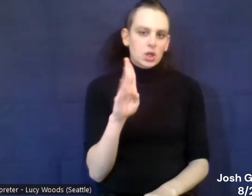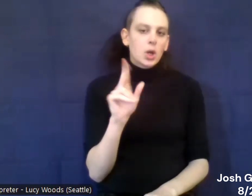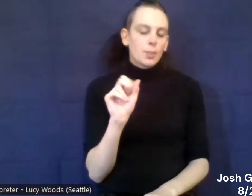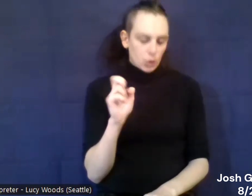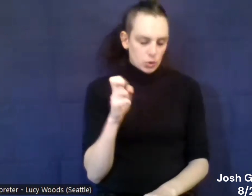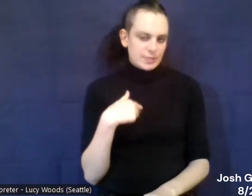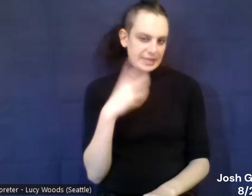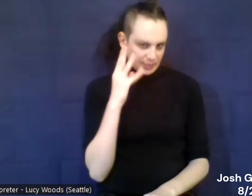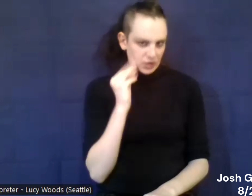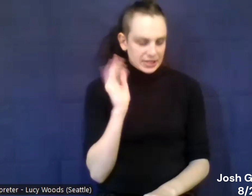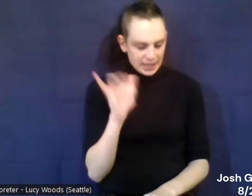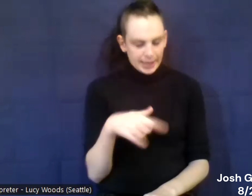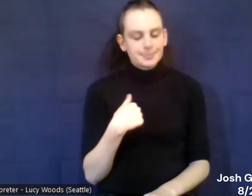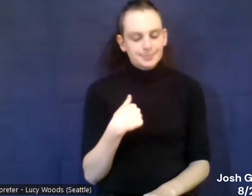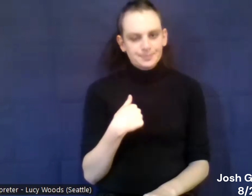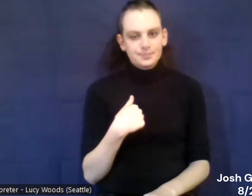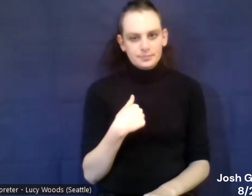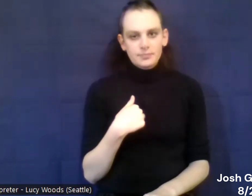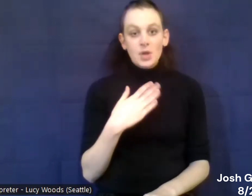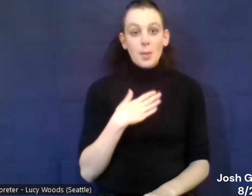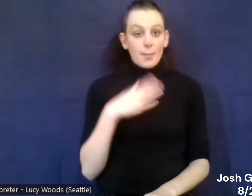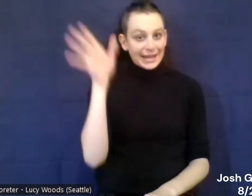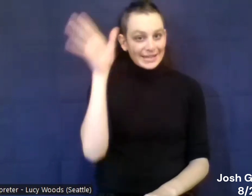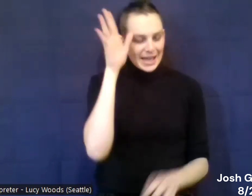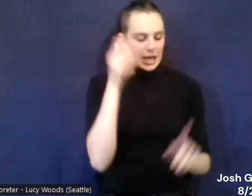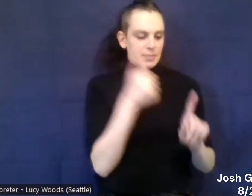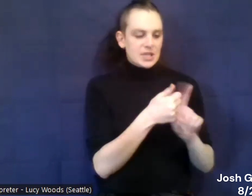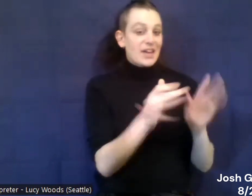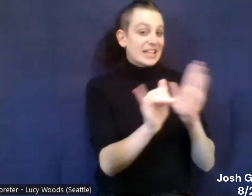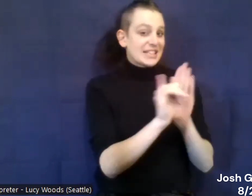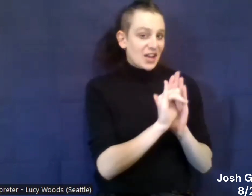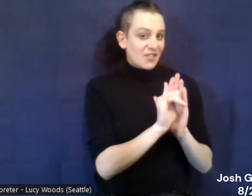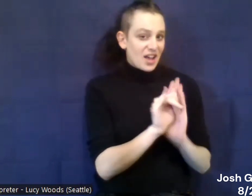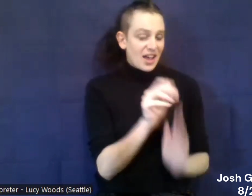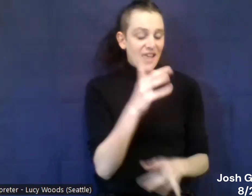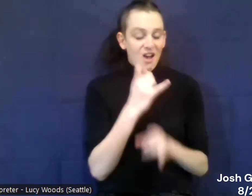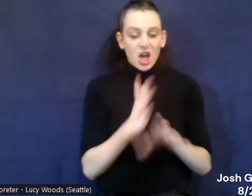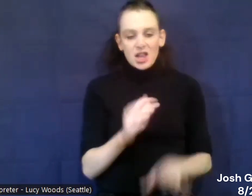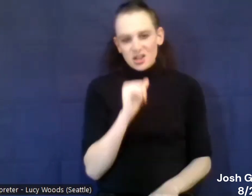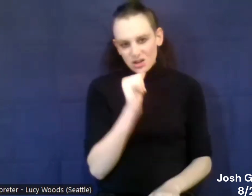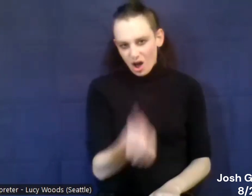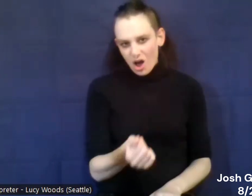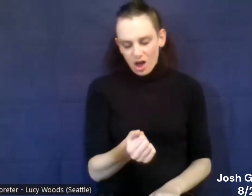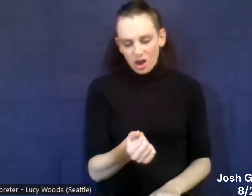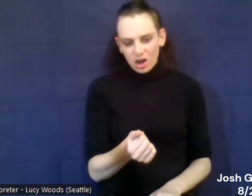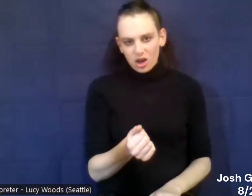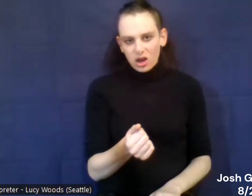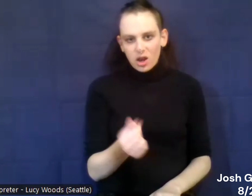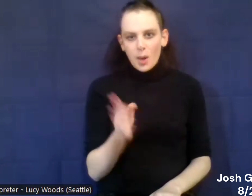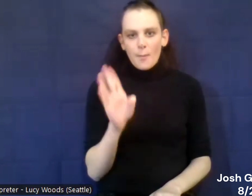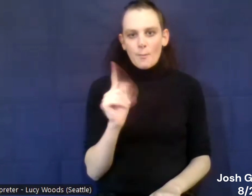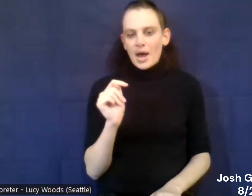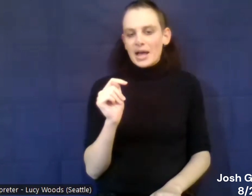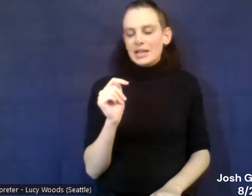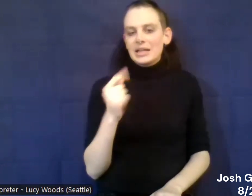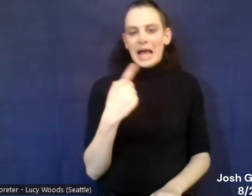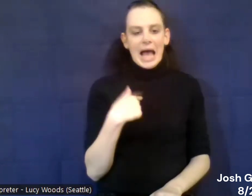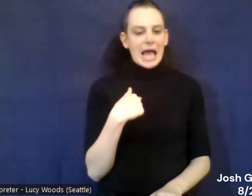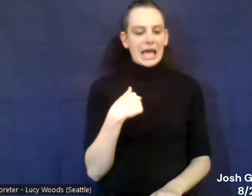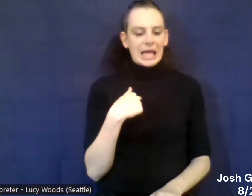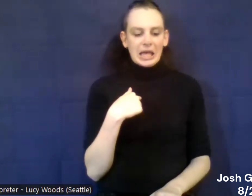dad does not identify as an alcoholic, but I do not have a